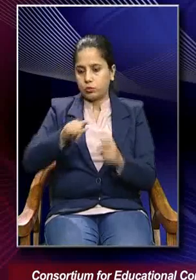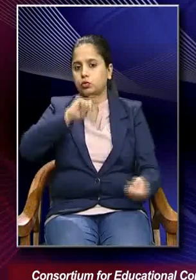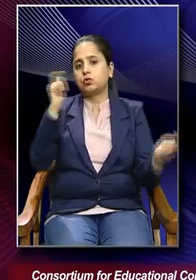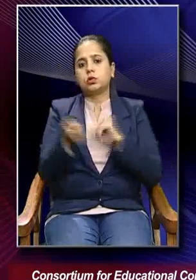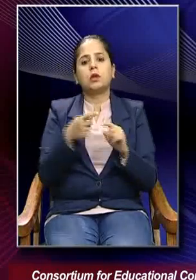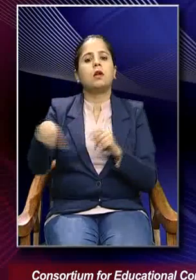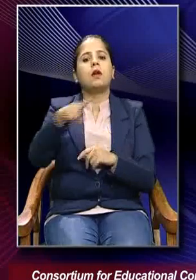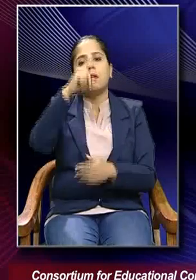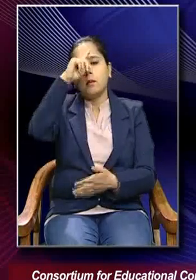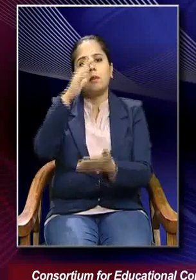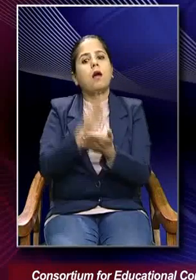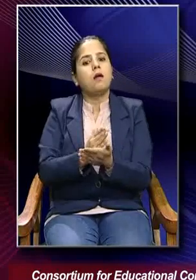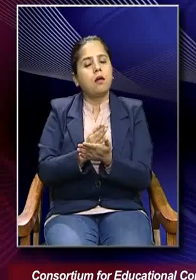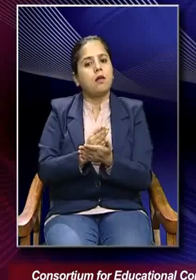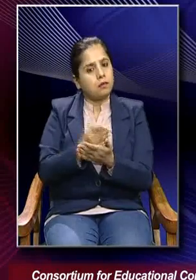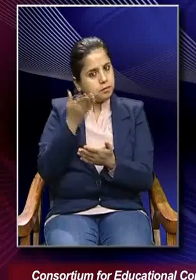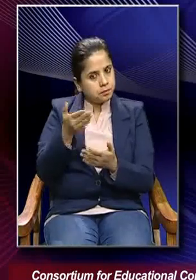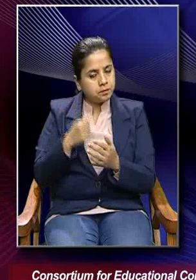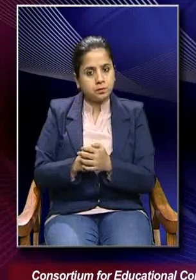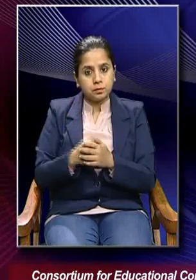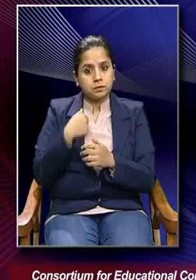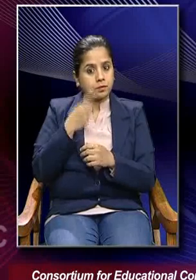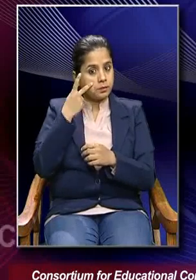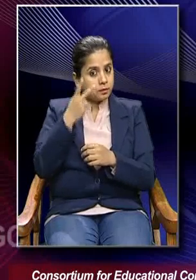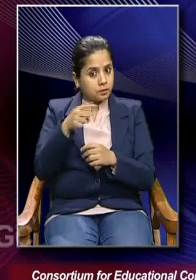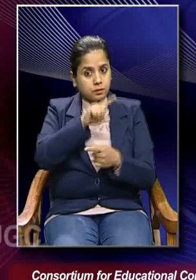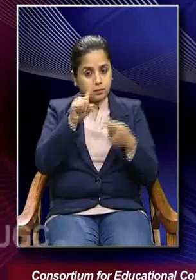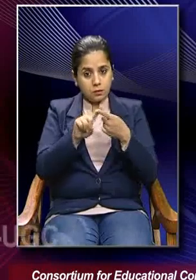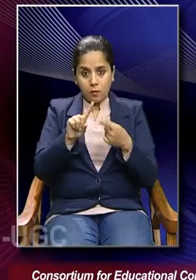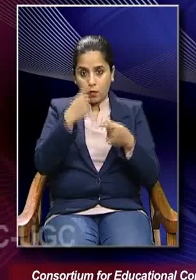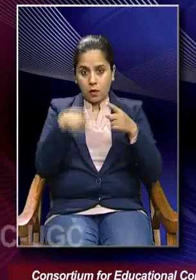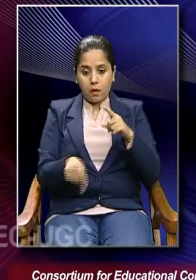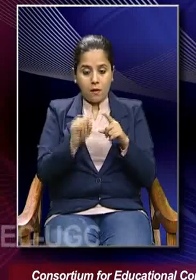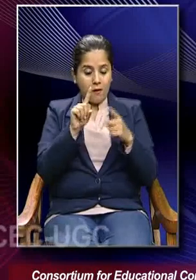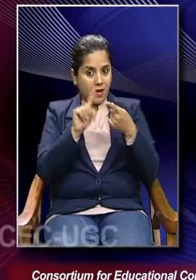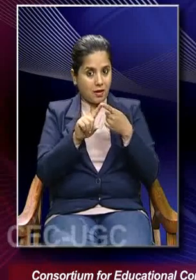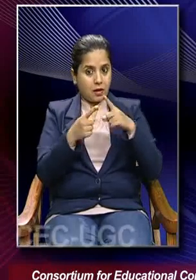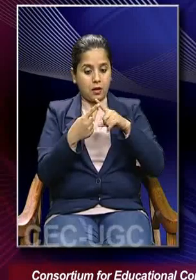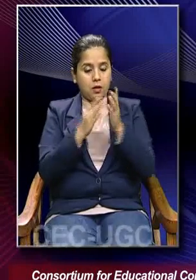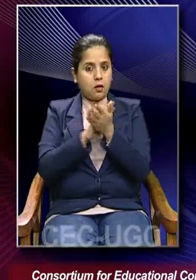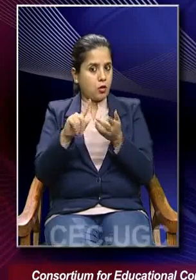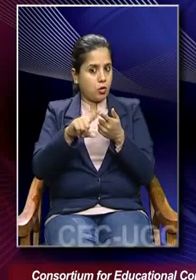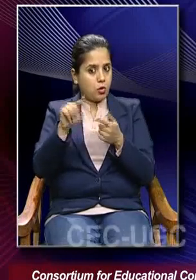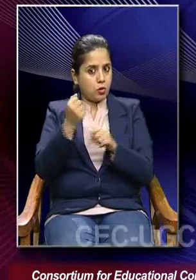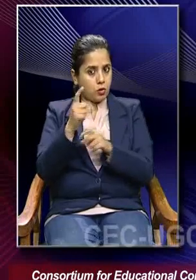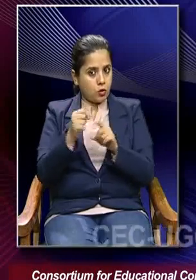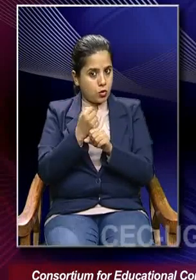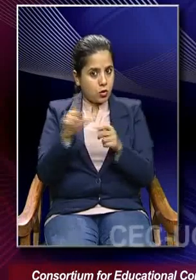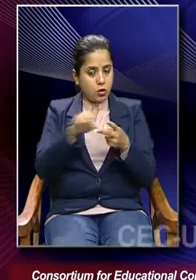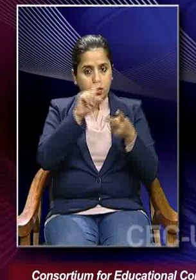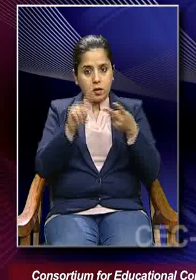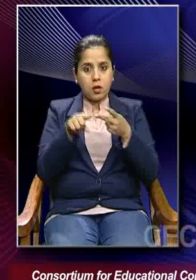the reliance is on order. So, when we look into the primitive states, the structure was more theological